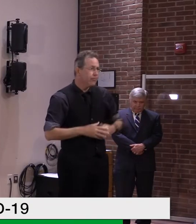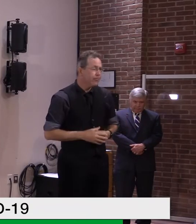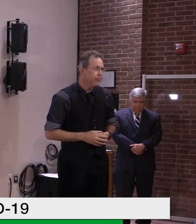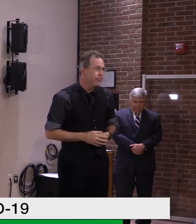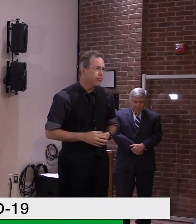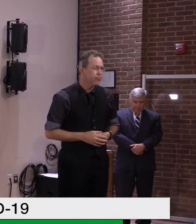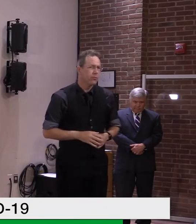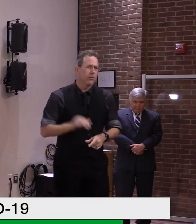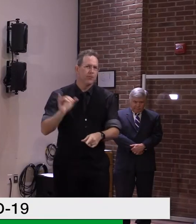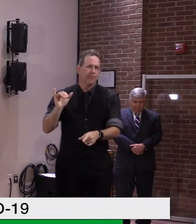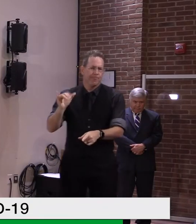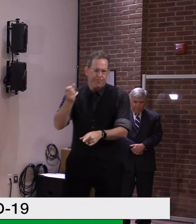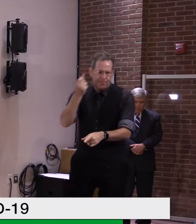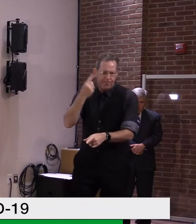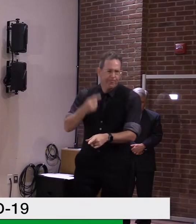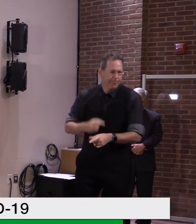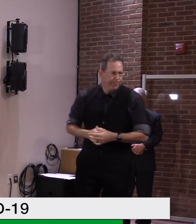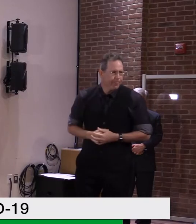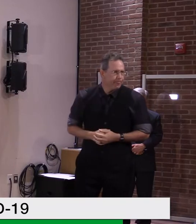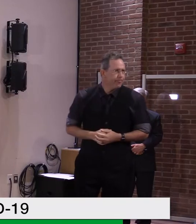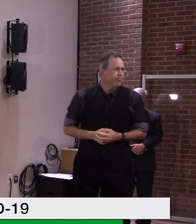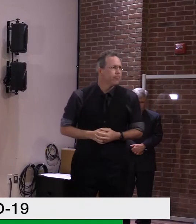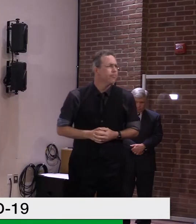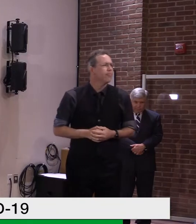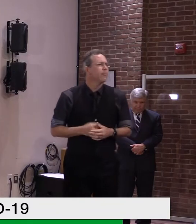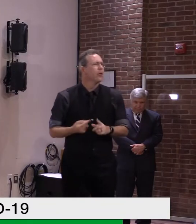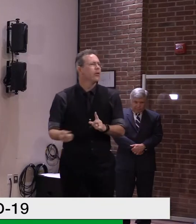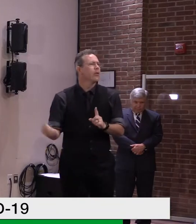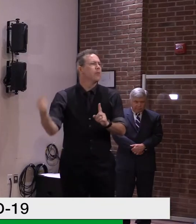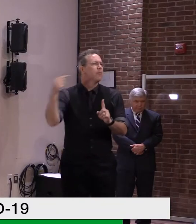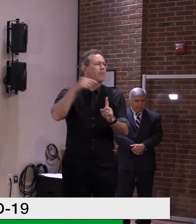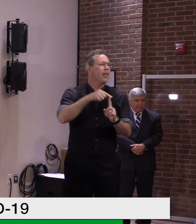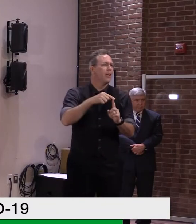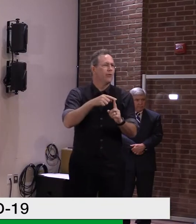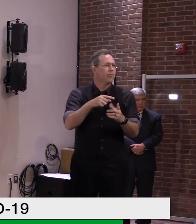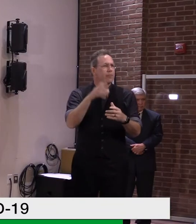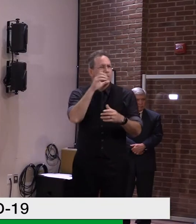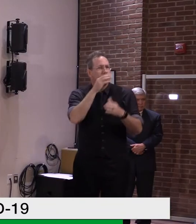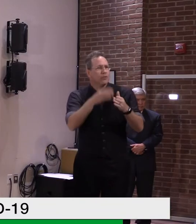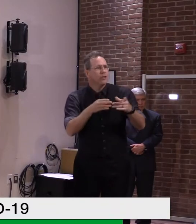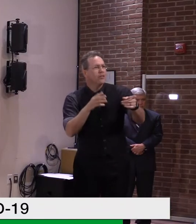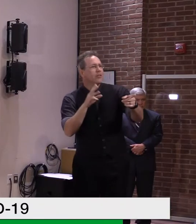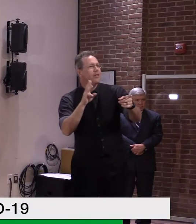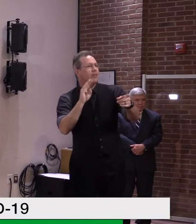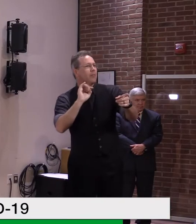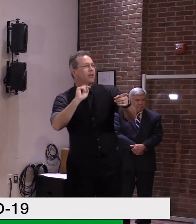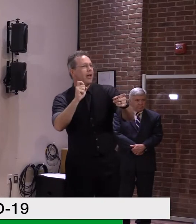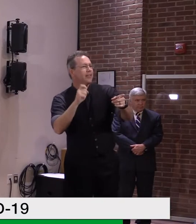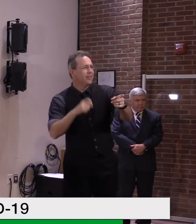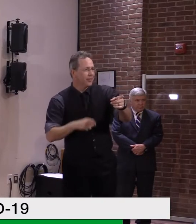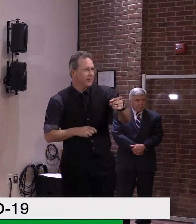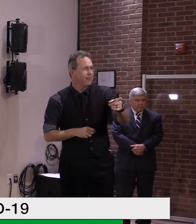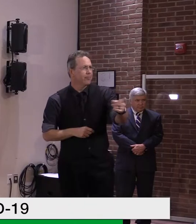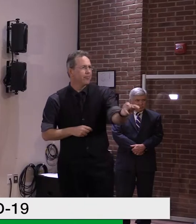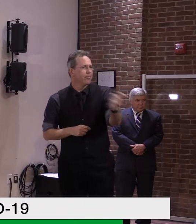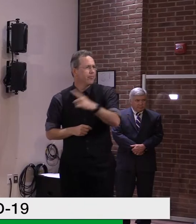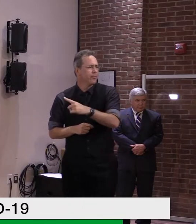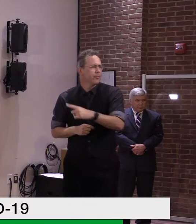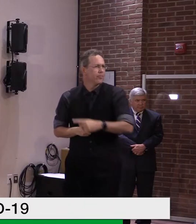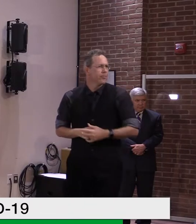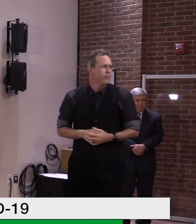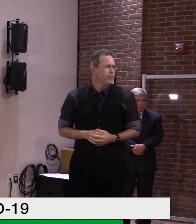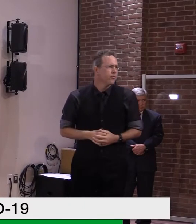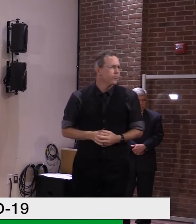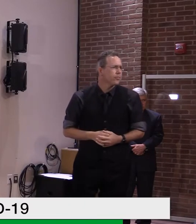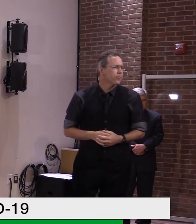All right, I'll go back to the top and work our way back through the order, starting with Calvin Cutler. Thank you, Governor. So Commissioner